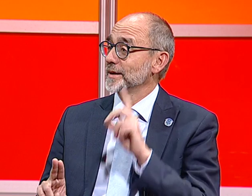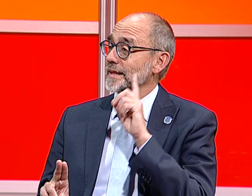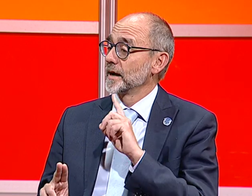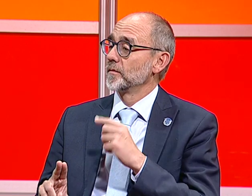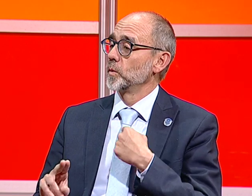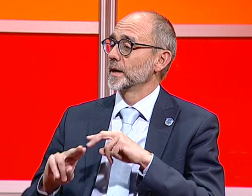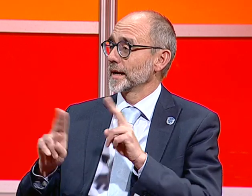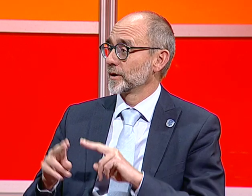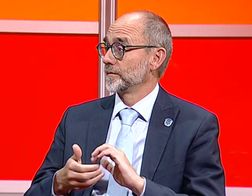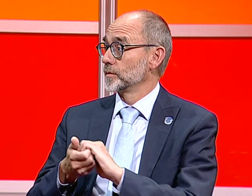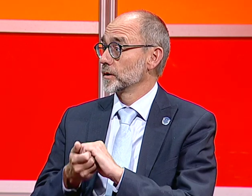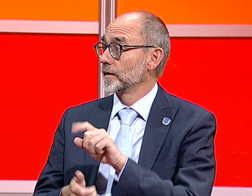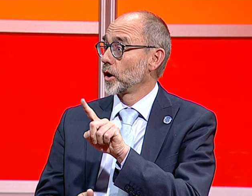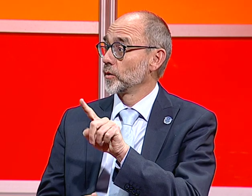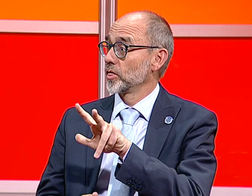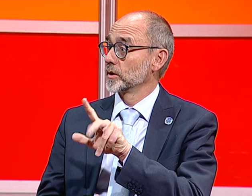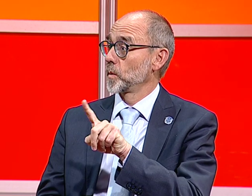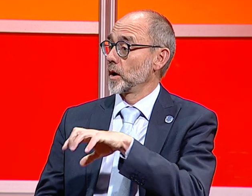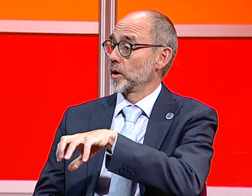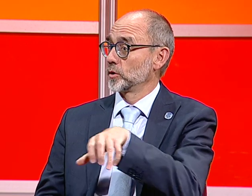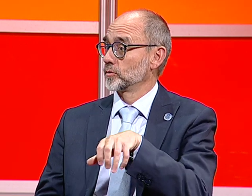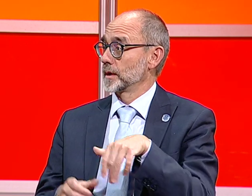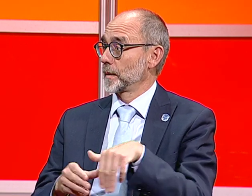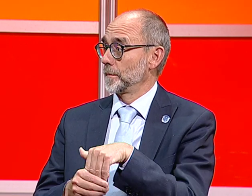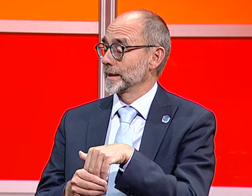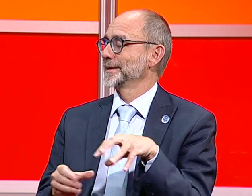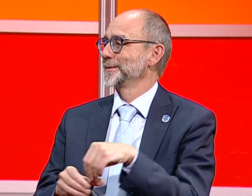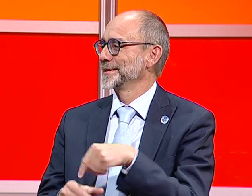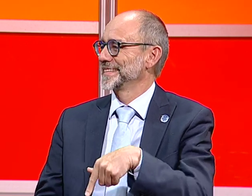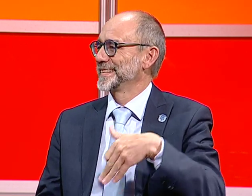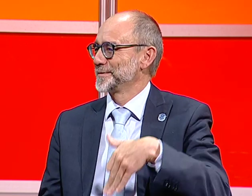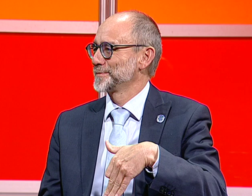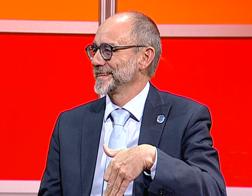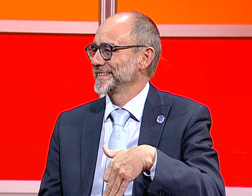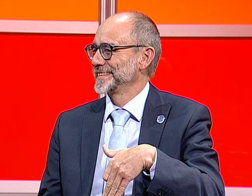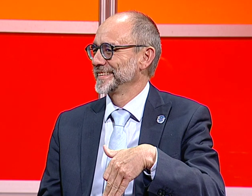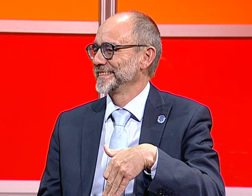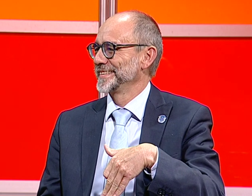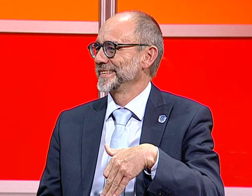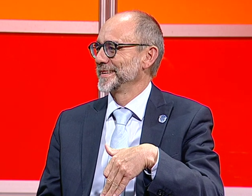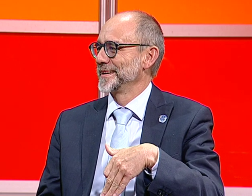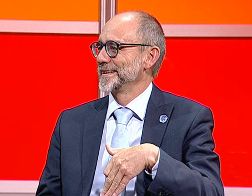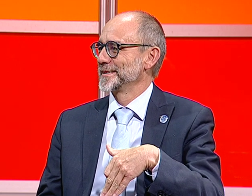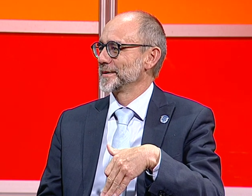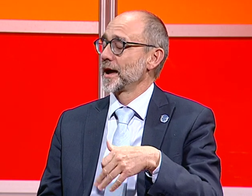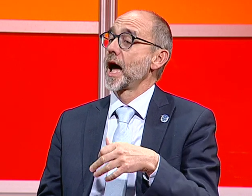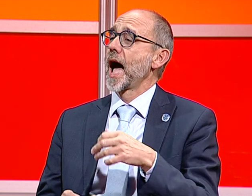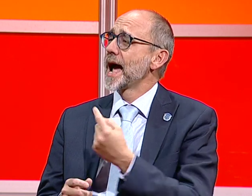The World Federation of the Deaf is an international organization with 131 countries that are